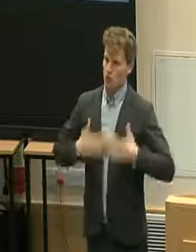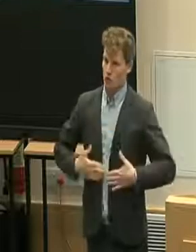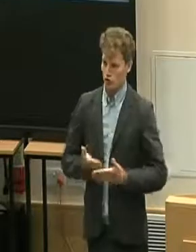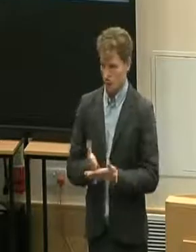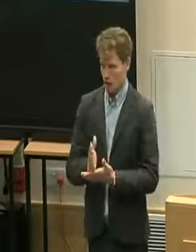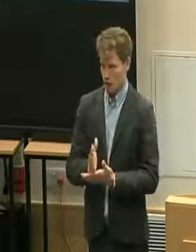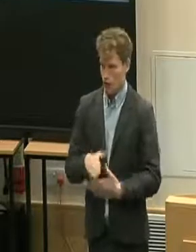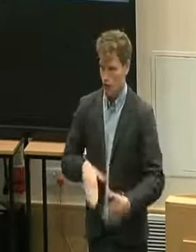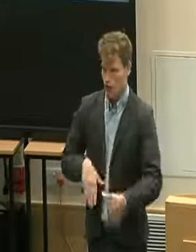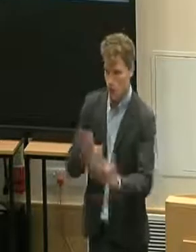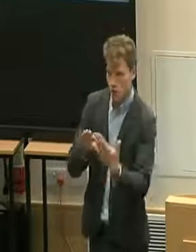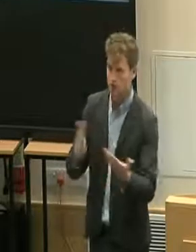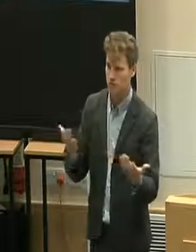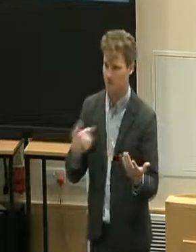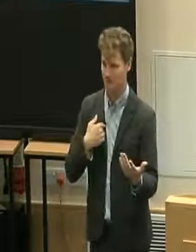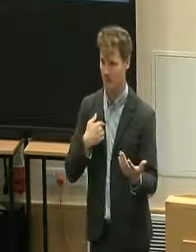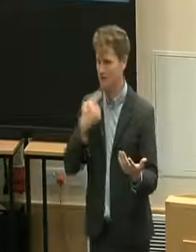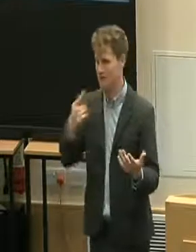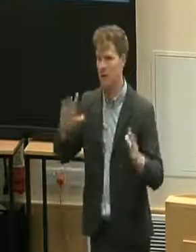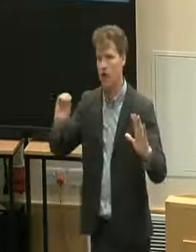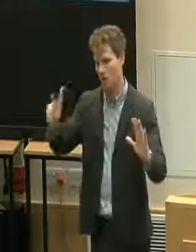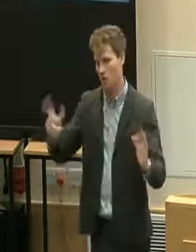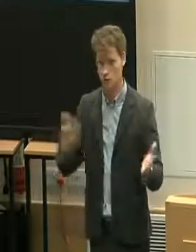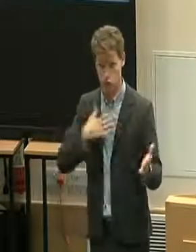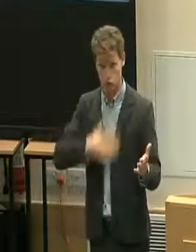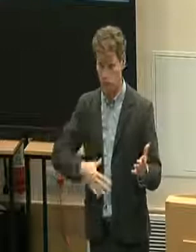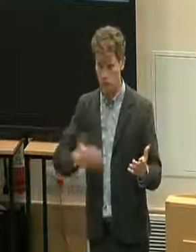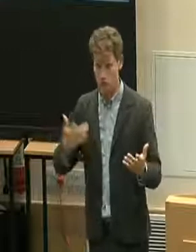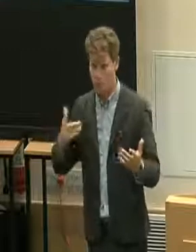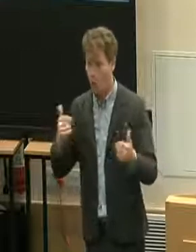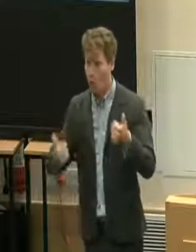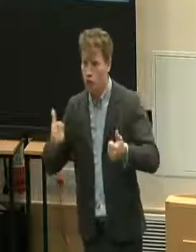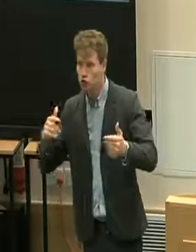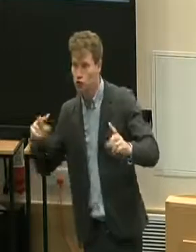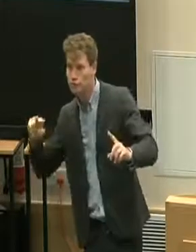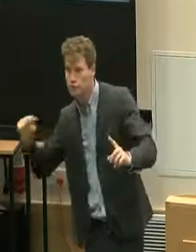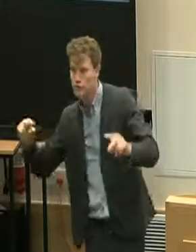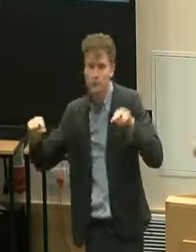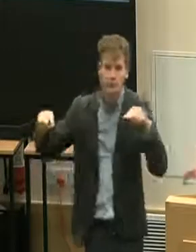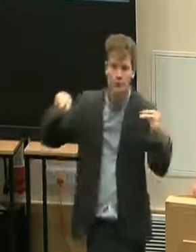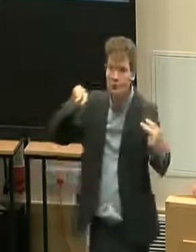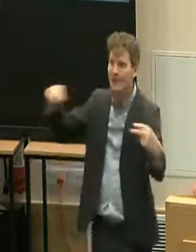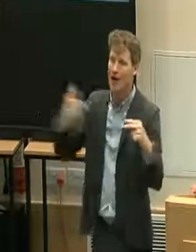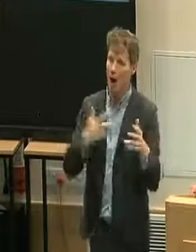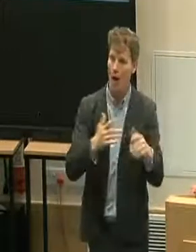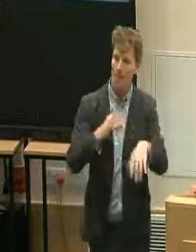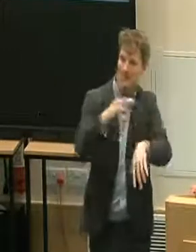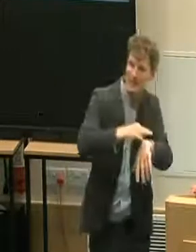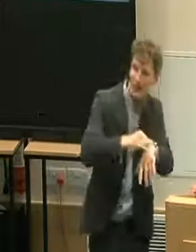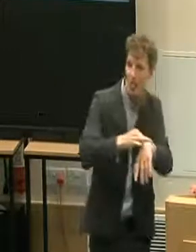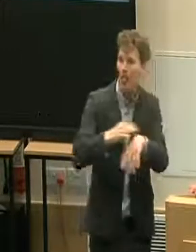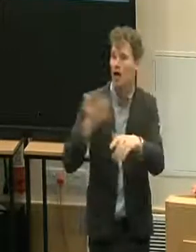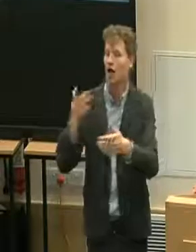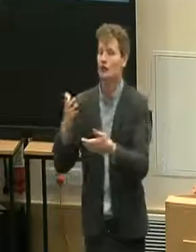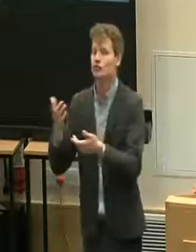to have the human rights approach. We went from the medical model, the charity model, to the human rights approach.